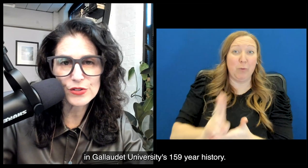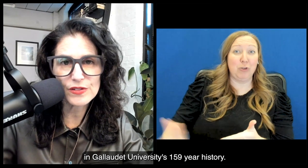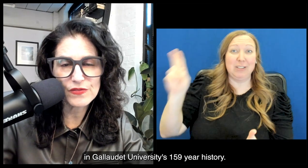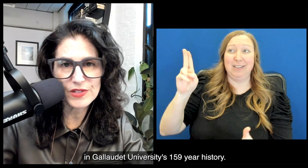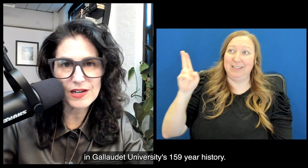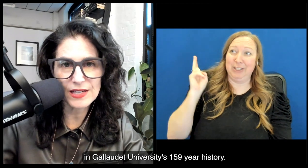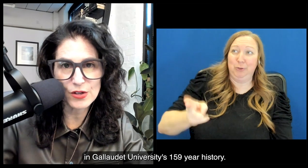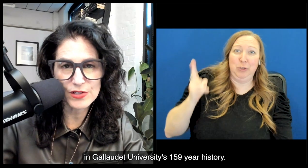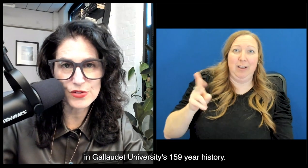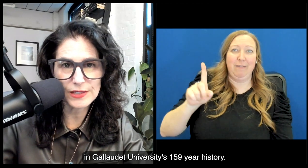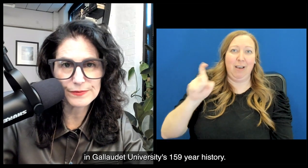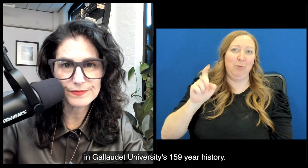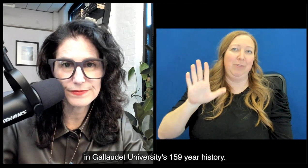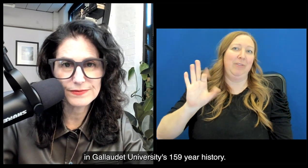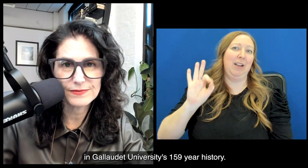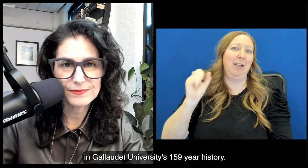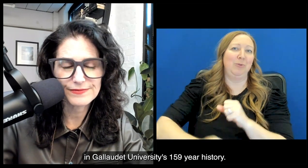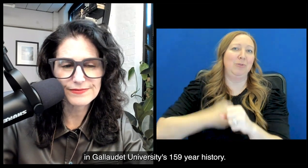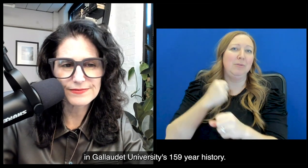159-year history.